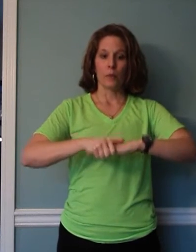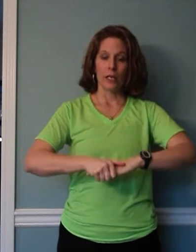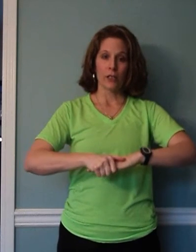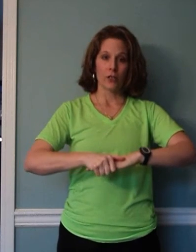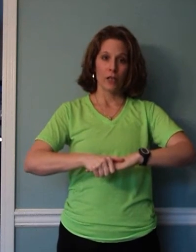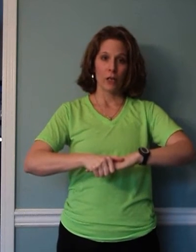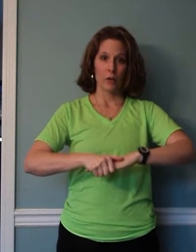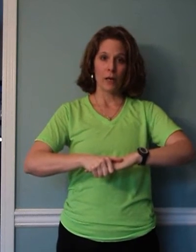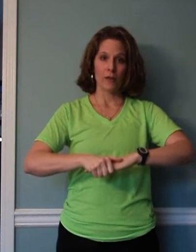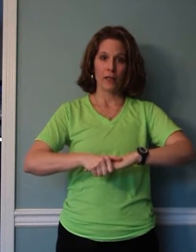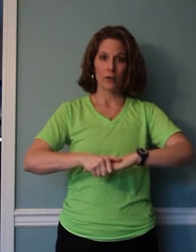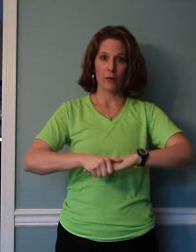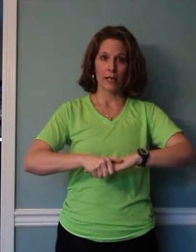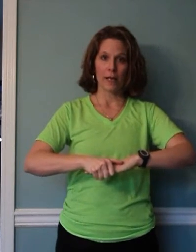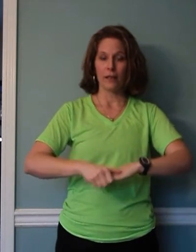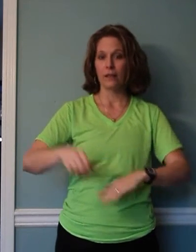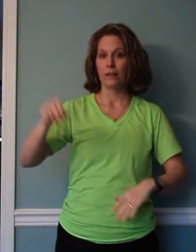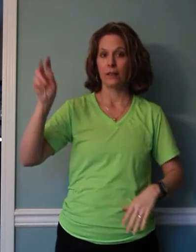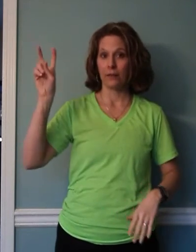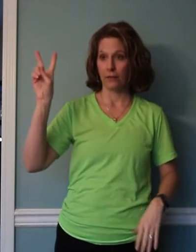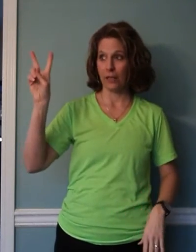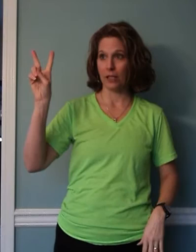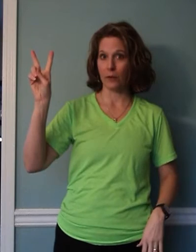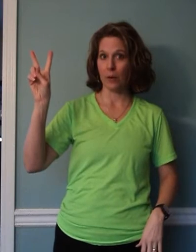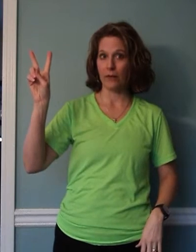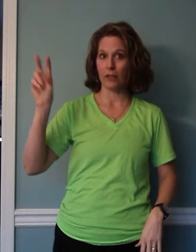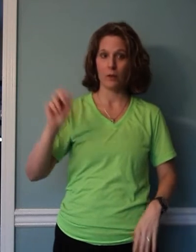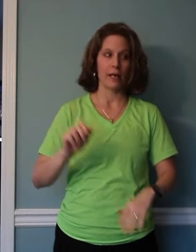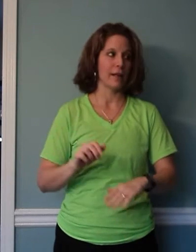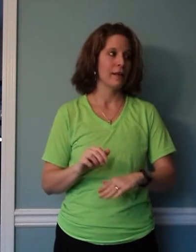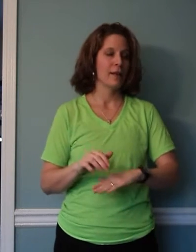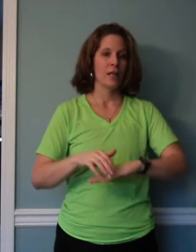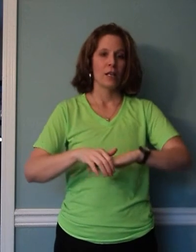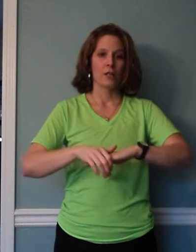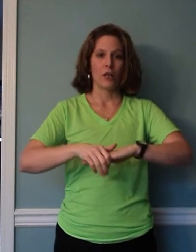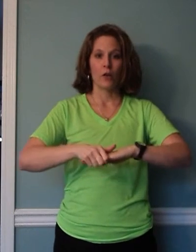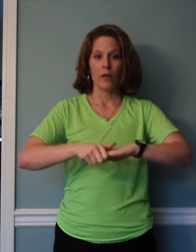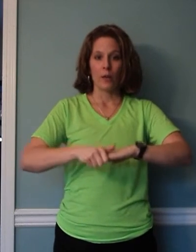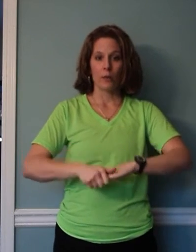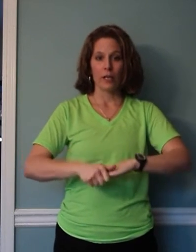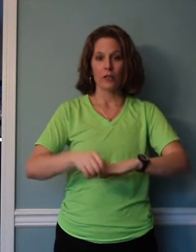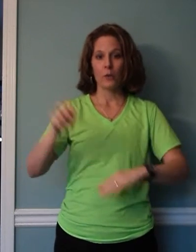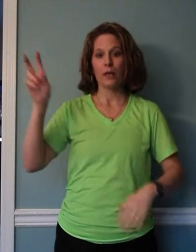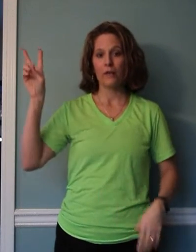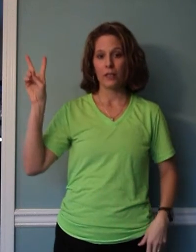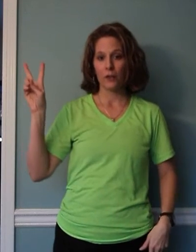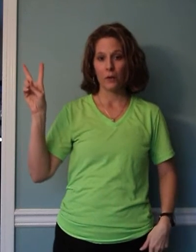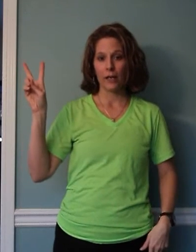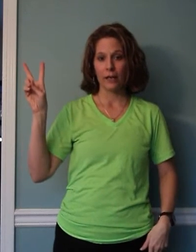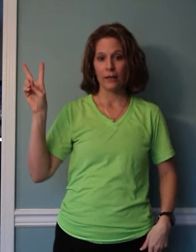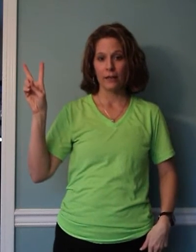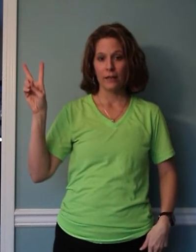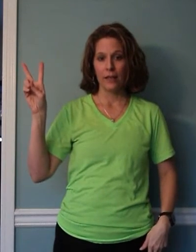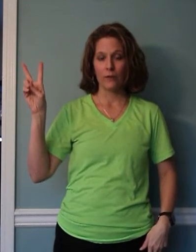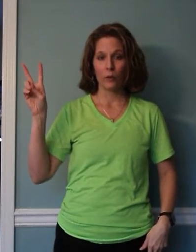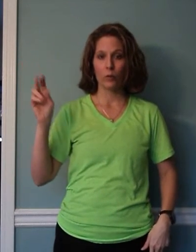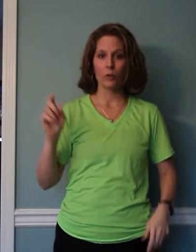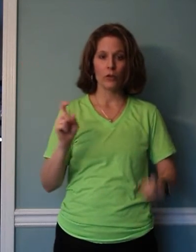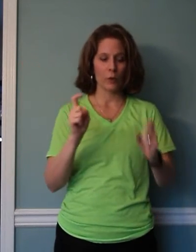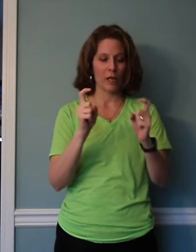British Queen Victoria. This is for Queen Victoria. So British Queen Victoria. And for rules, we're going to